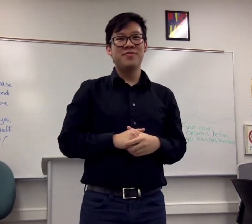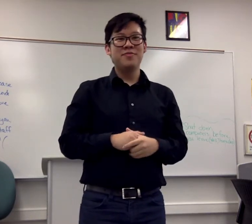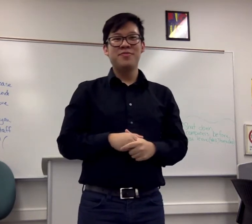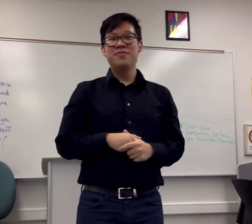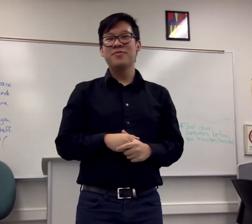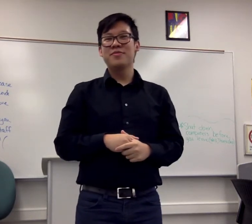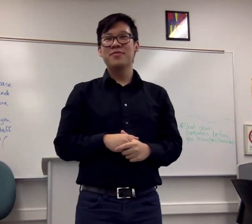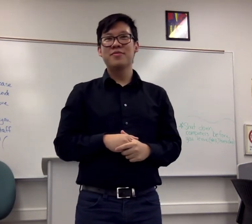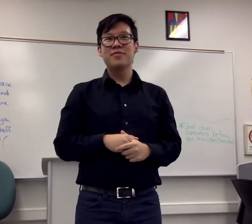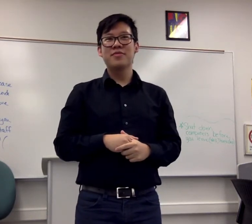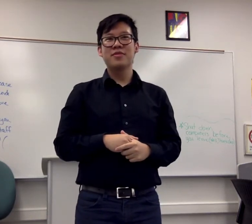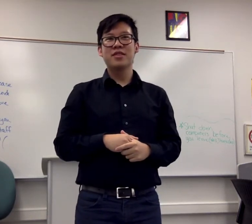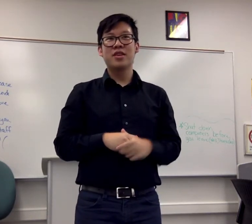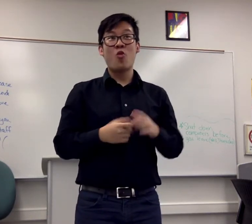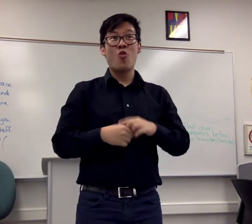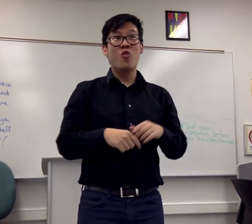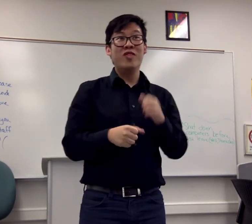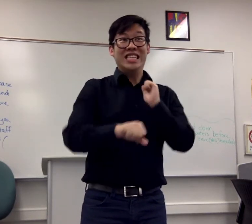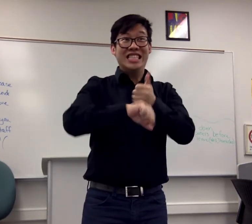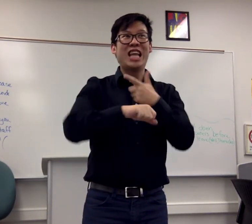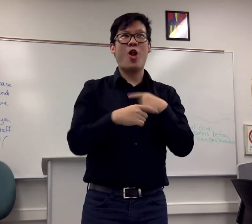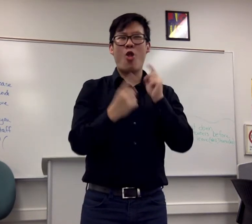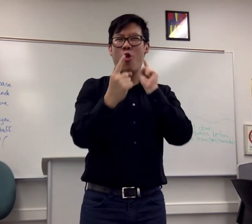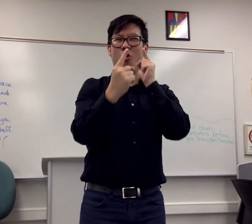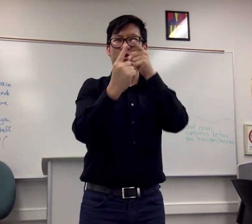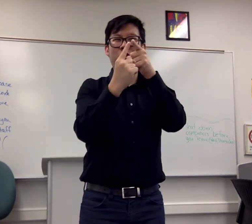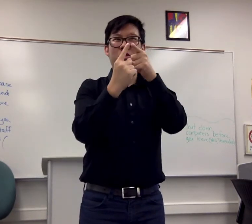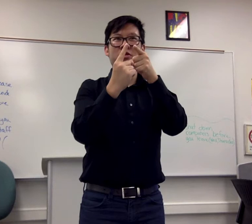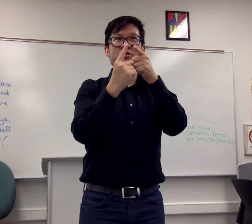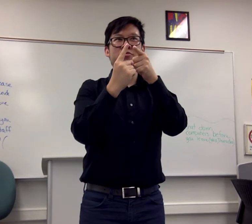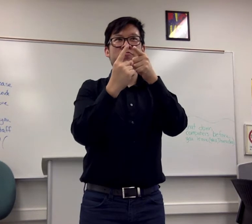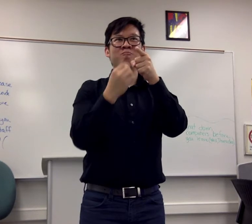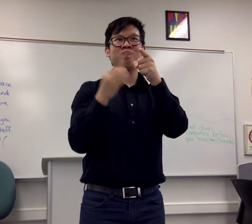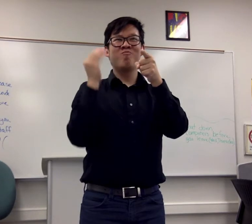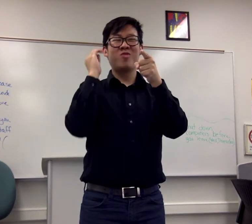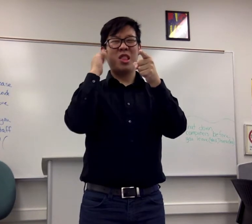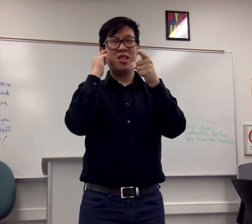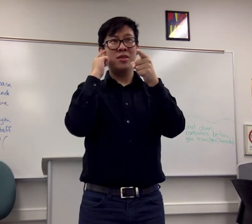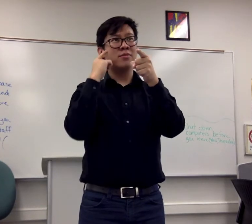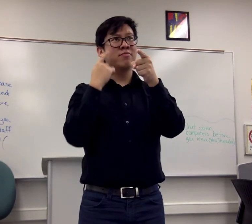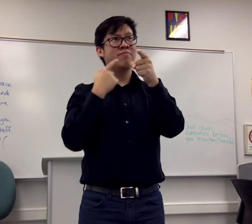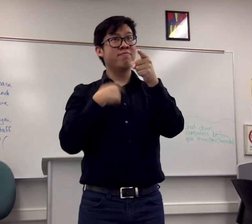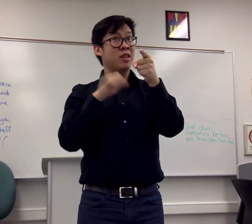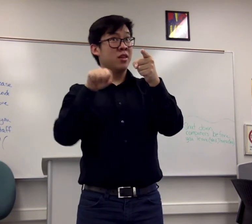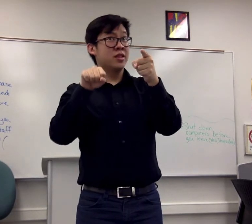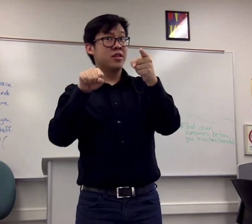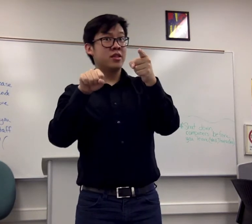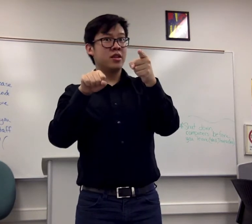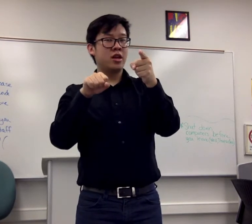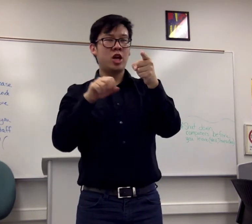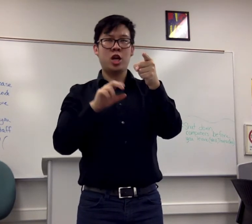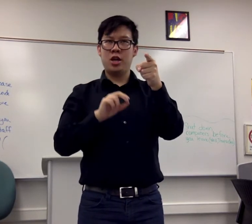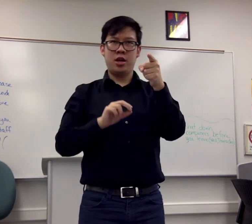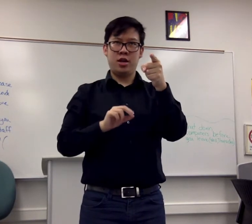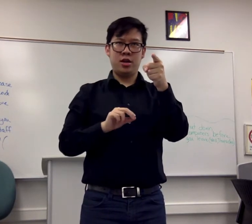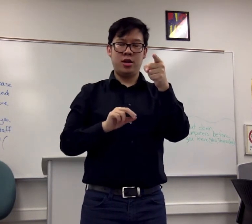When setting goals for yourself, think about what you can do, and don't just focus on what you can't.